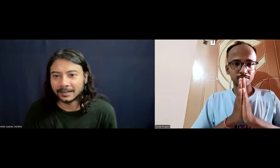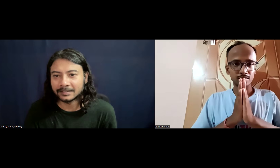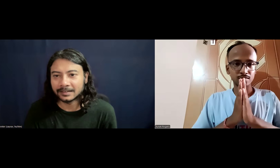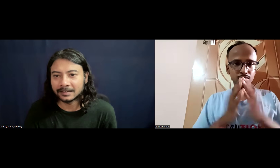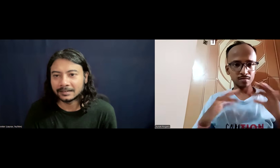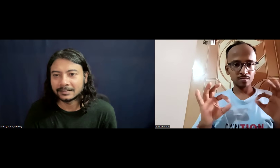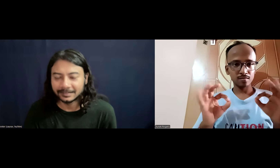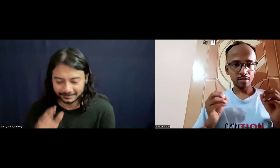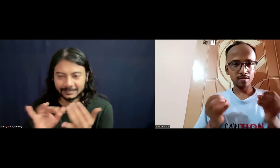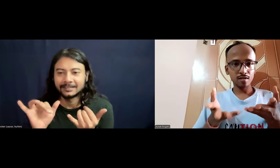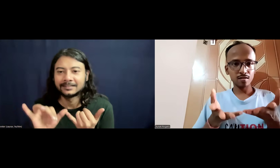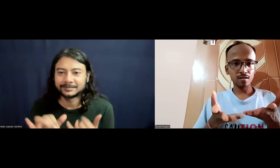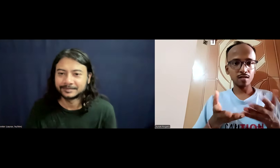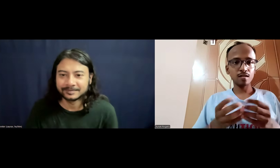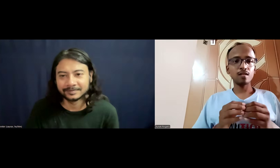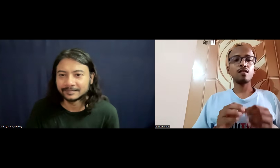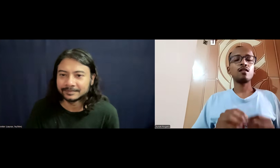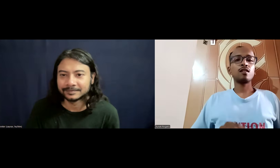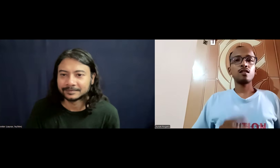Hare Hare Krishna. Krishna.